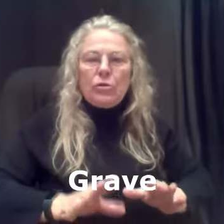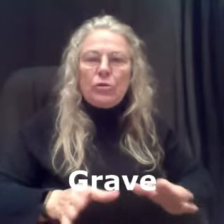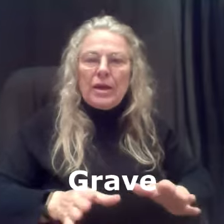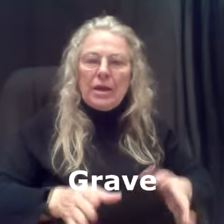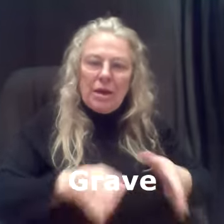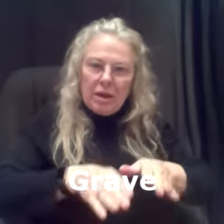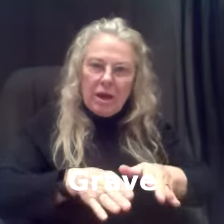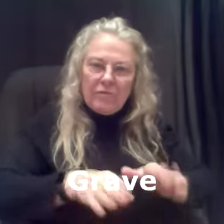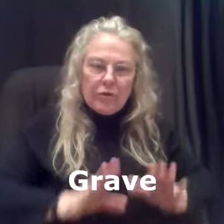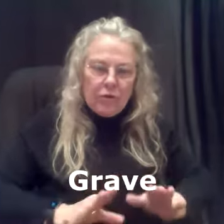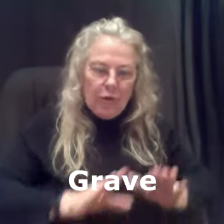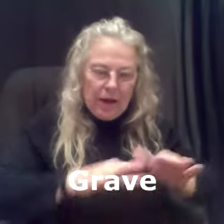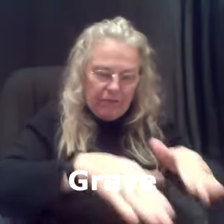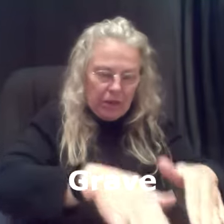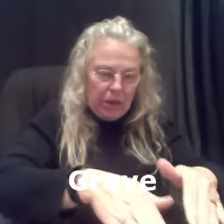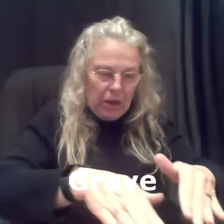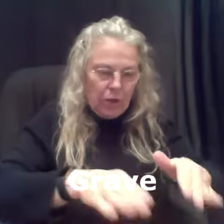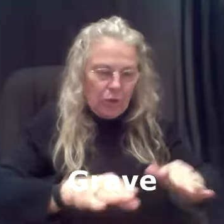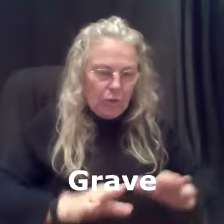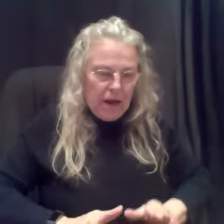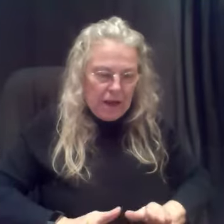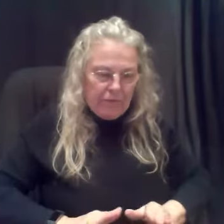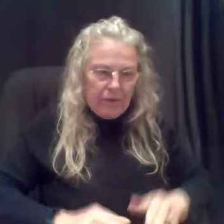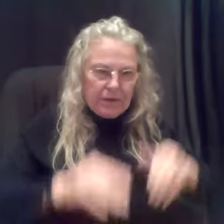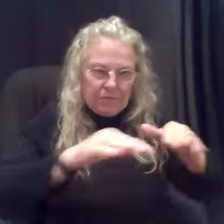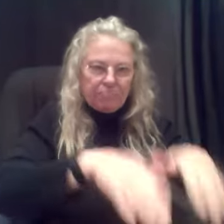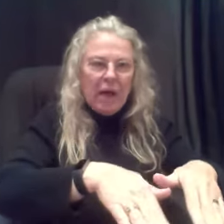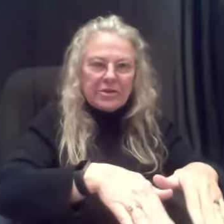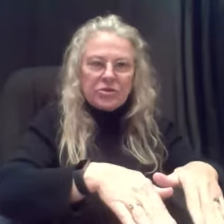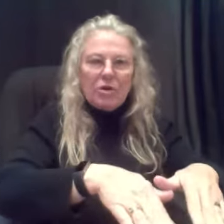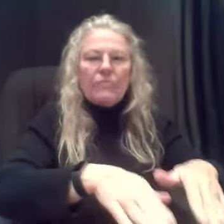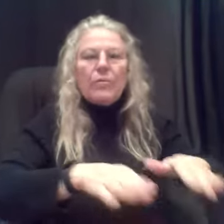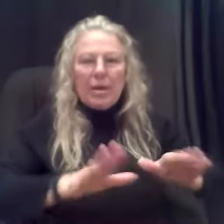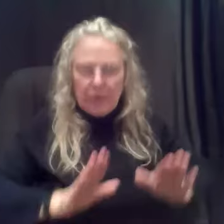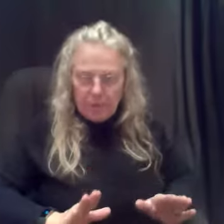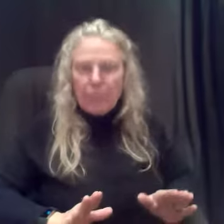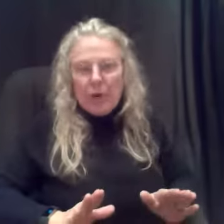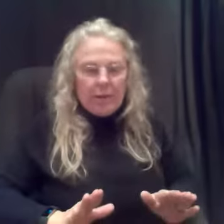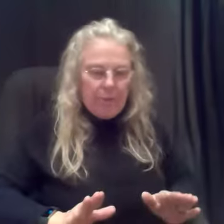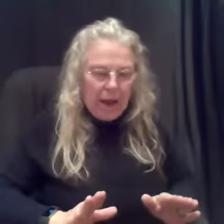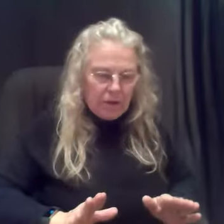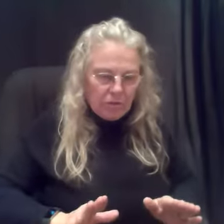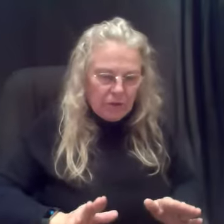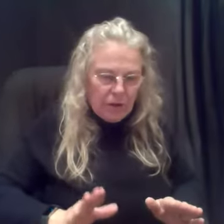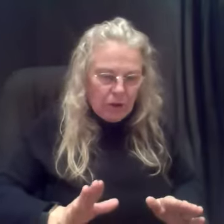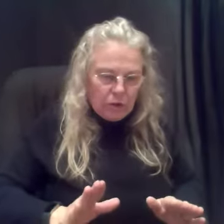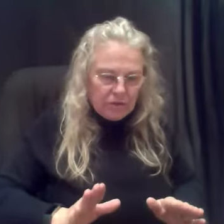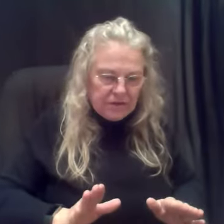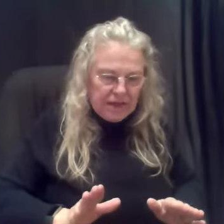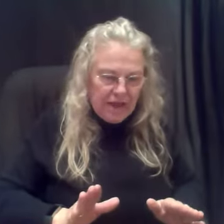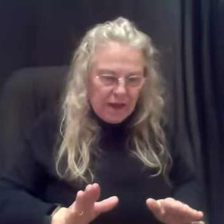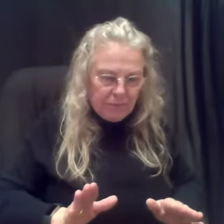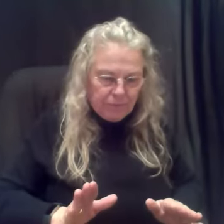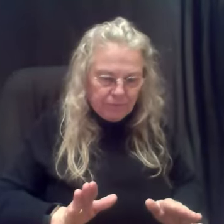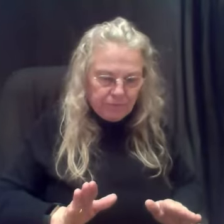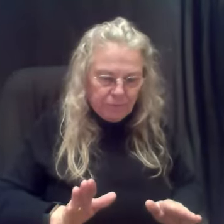newly covered grave. Grave, and I started from out here and bring it back. You'll see that.